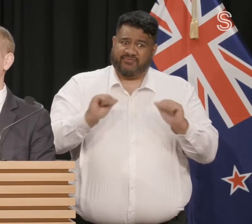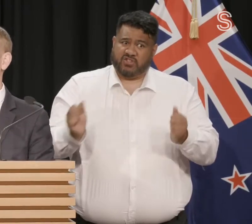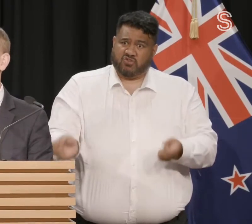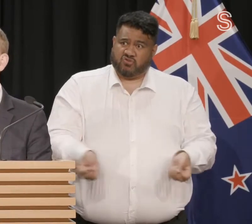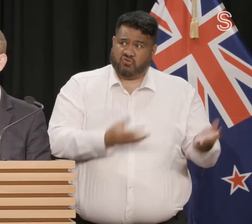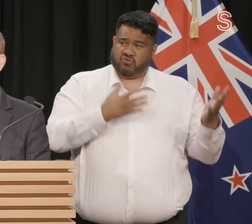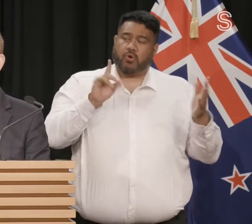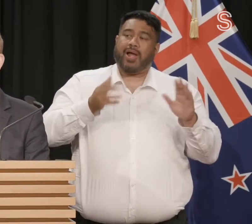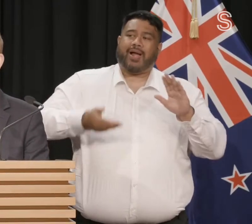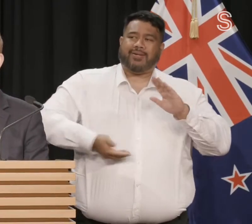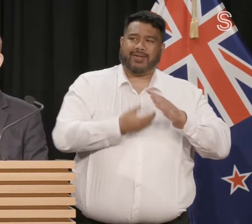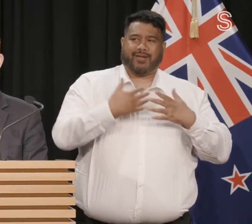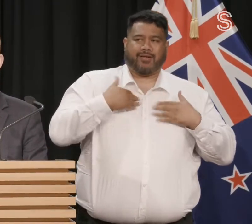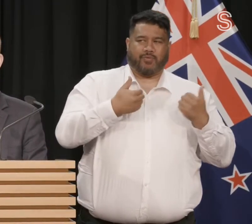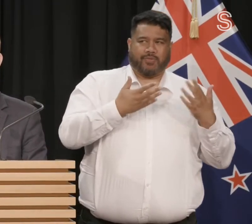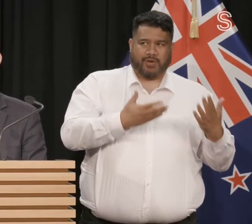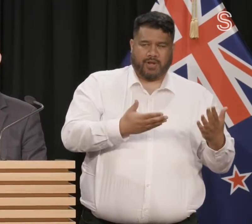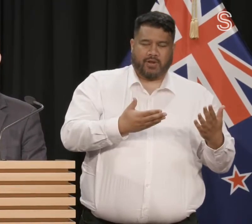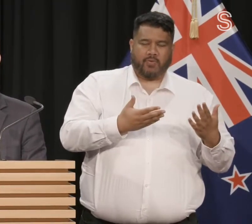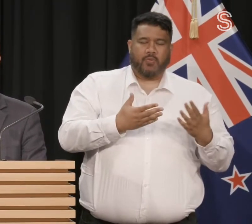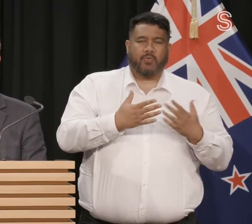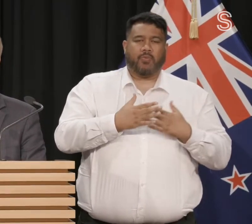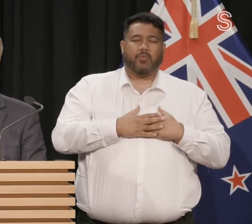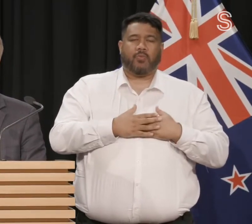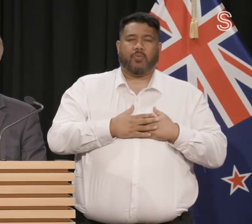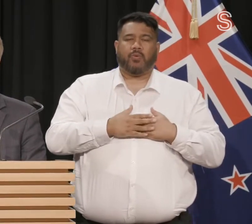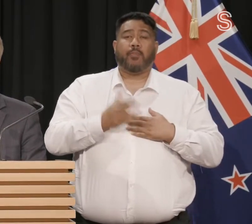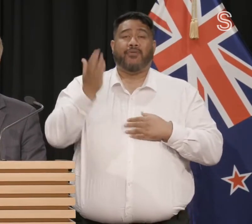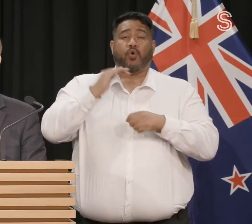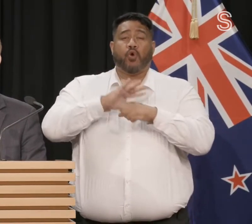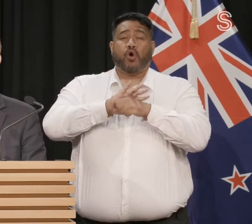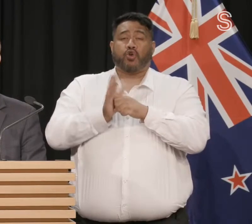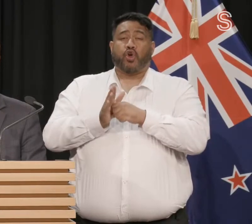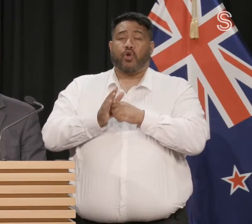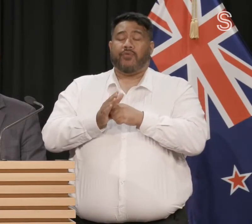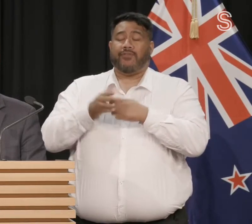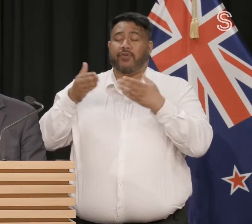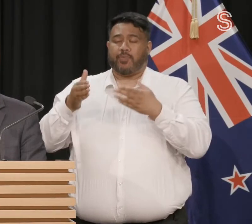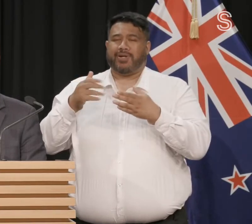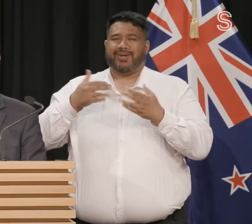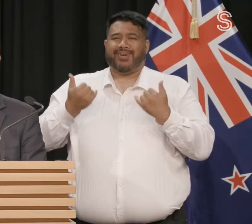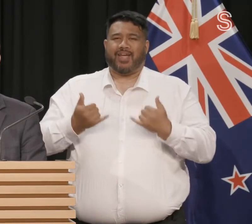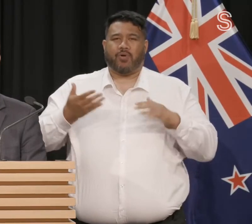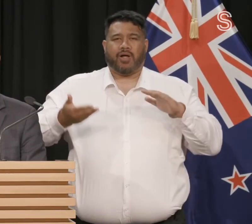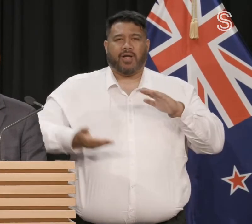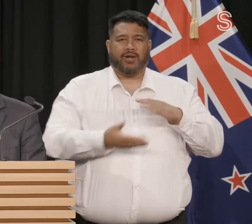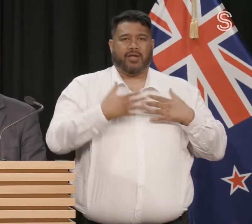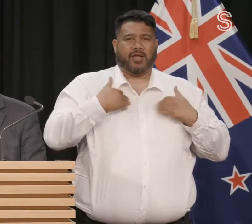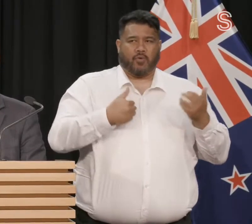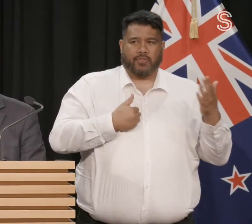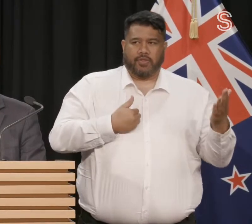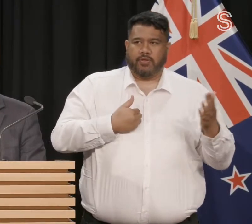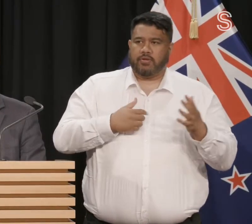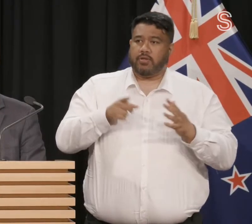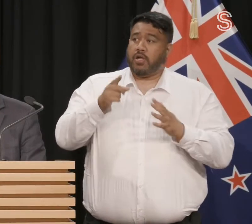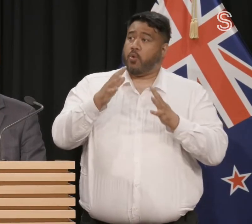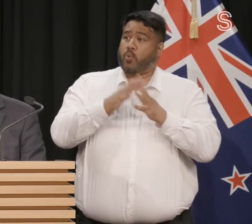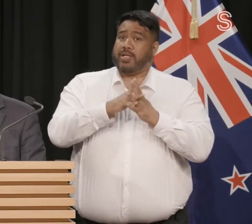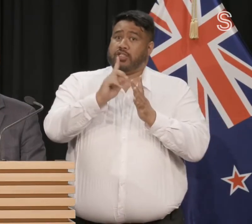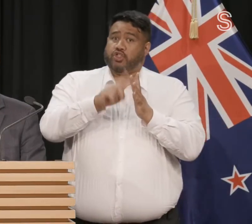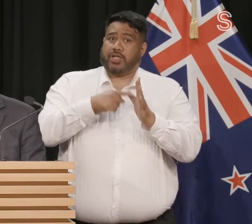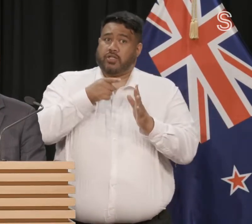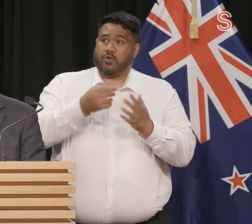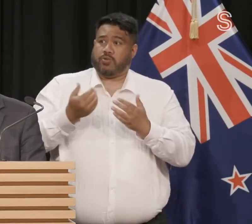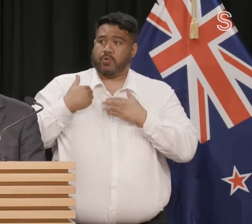residual part of the COVID response now folds back into health. Willie Jackson stays in charge of broadcasting. What does that mean for the future of the